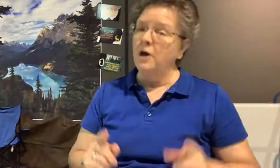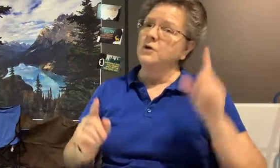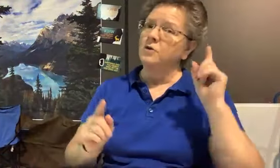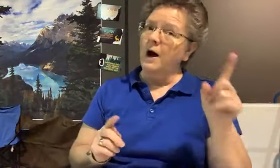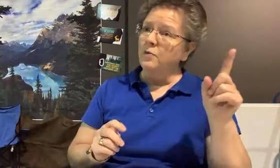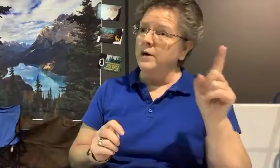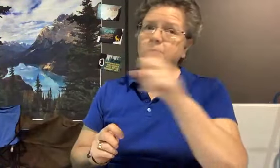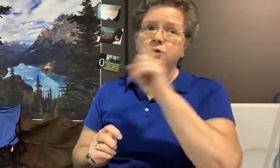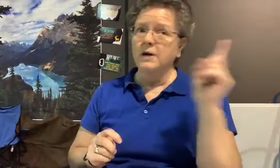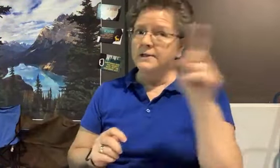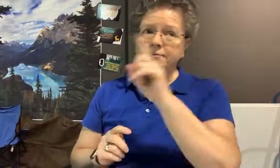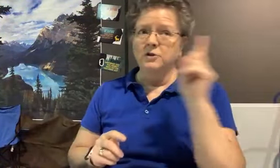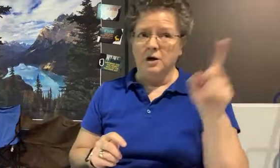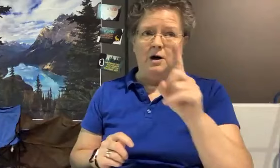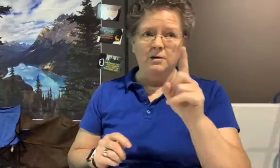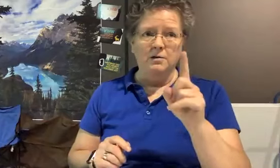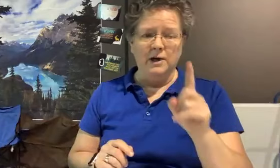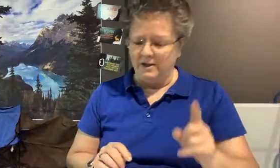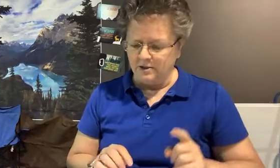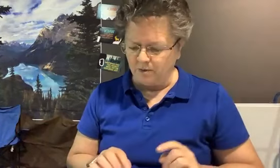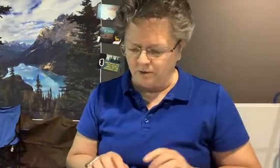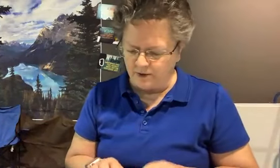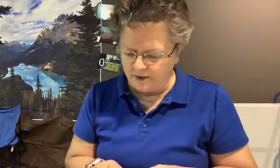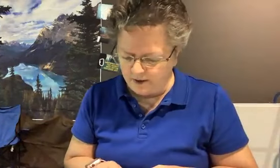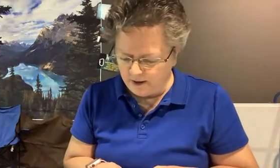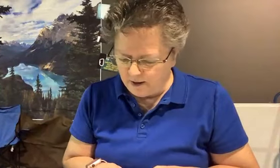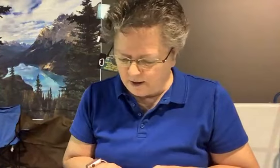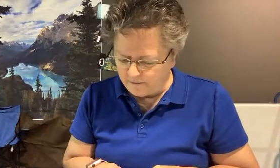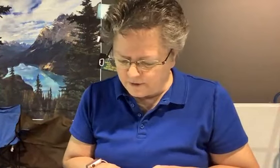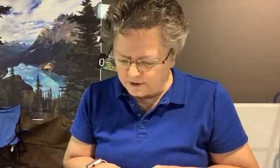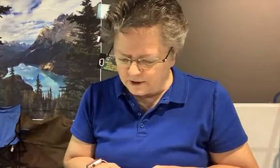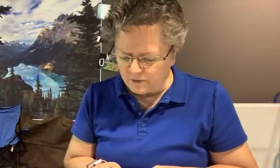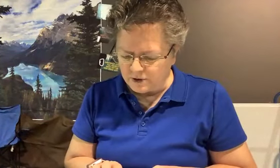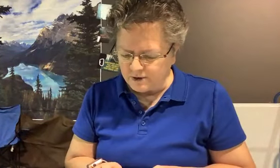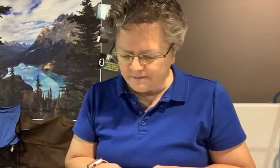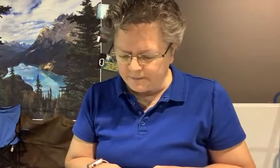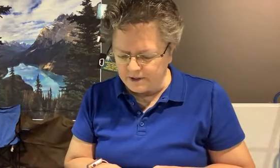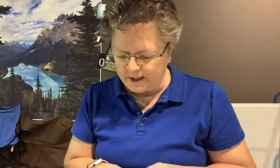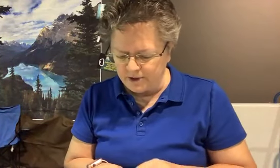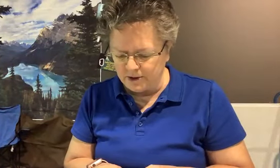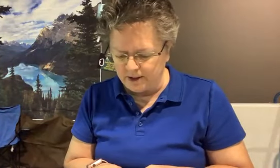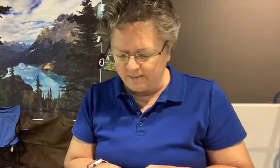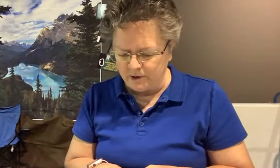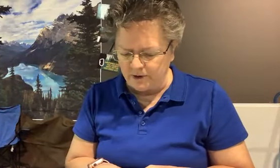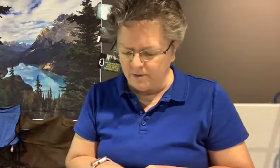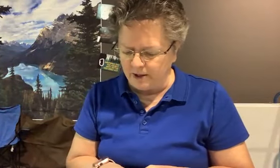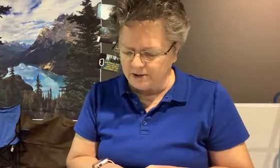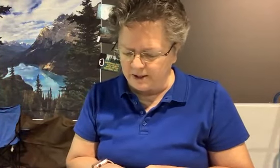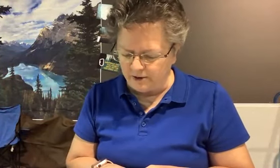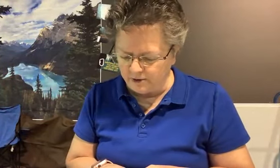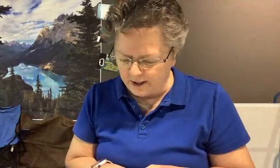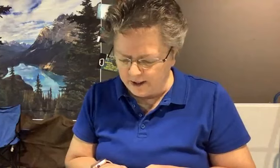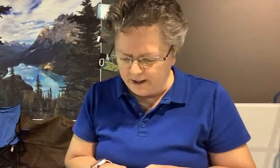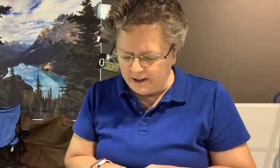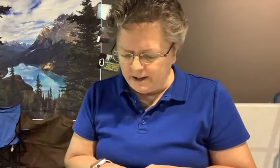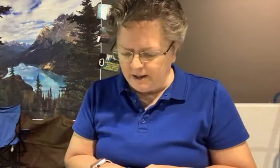So I'll read, but you guys have to talk, okay? That's the rule here. All right, first six verses. It says, and I'm using the New American Standard, in